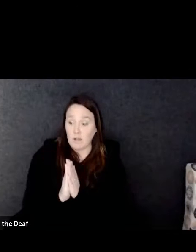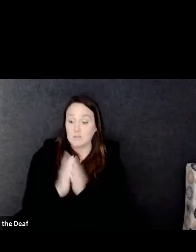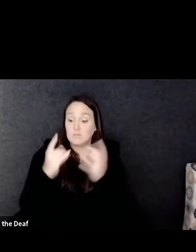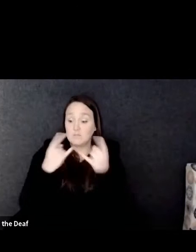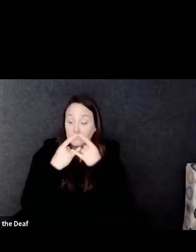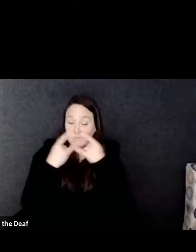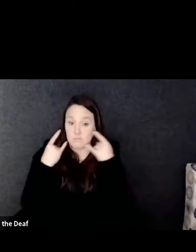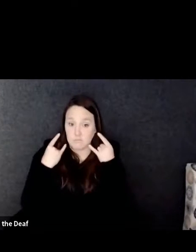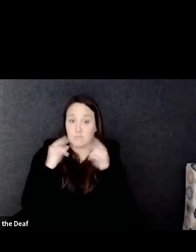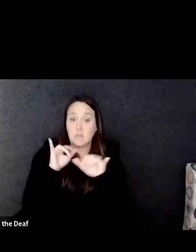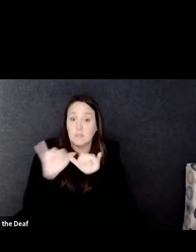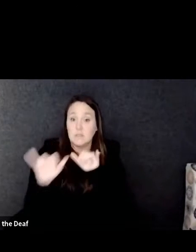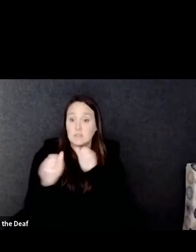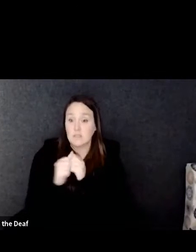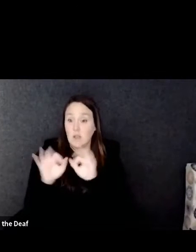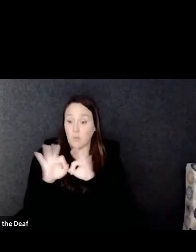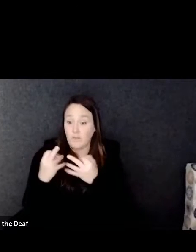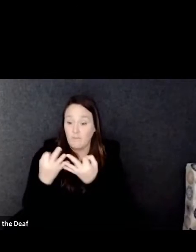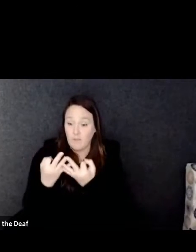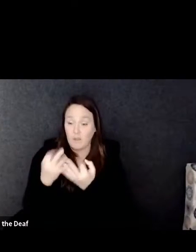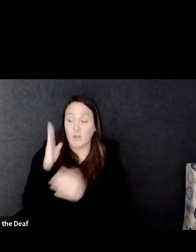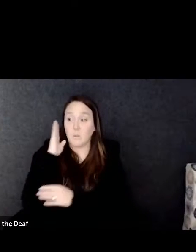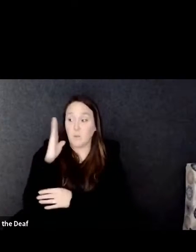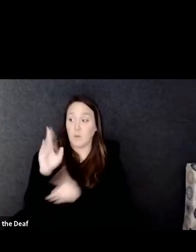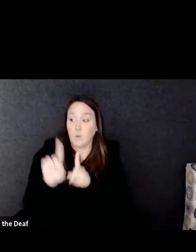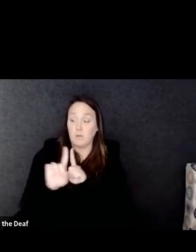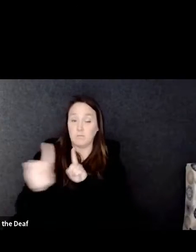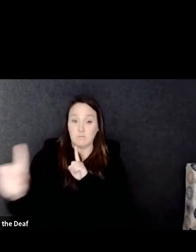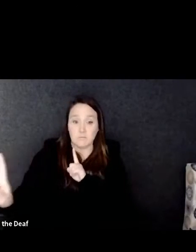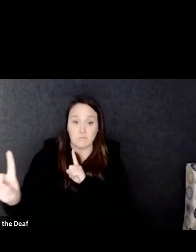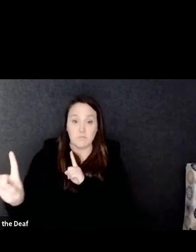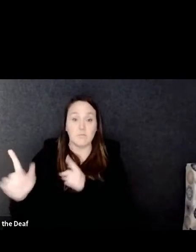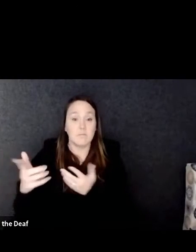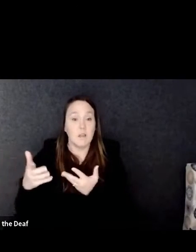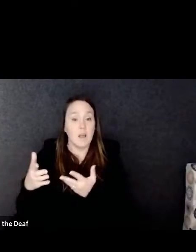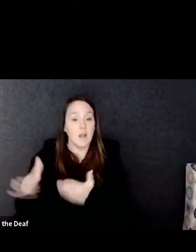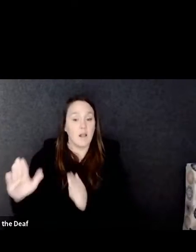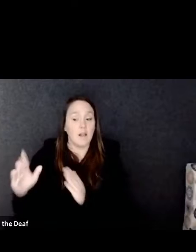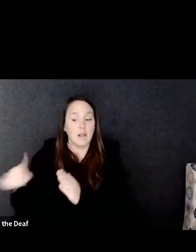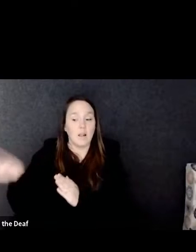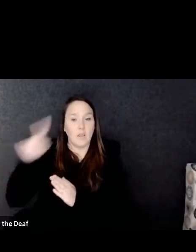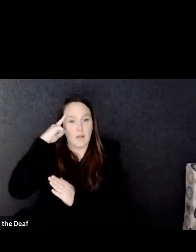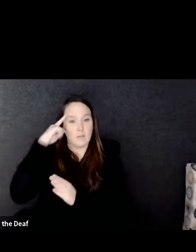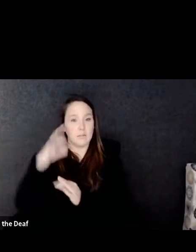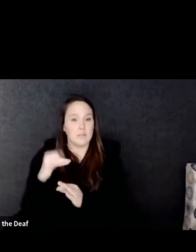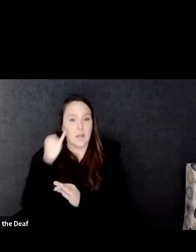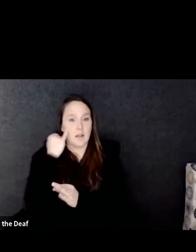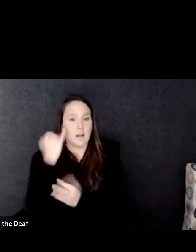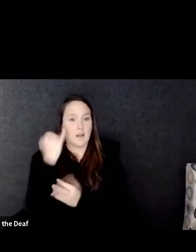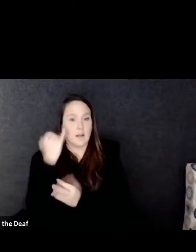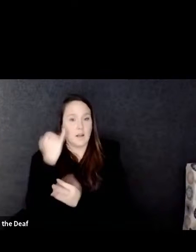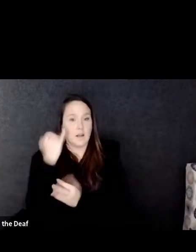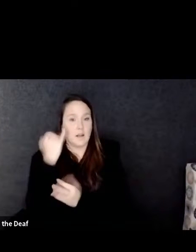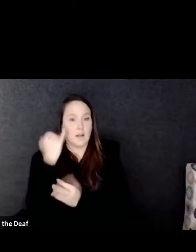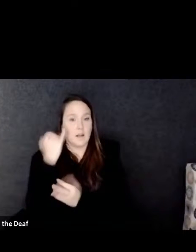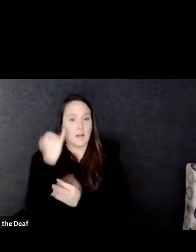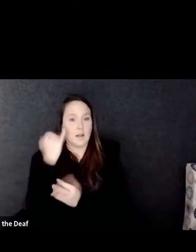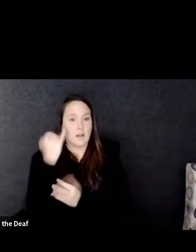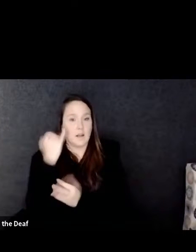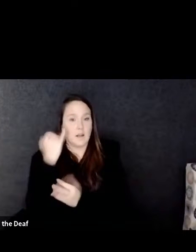going to maintain 6 feet of social distancing. And let them make the choice of whether they want to attend that event or